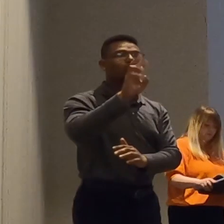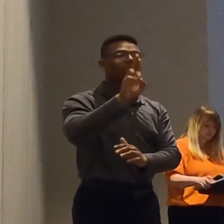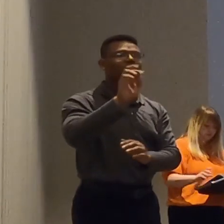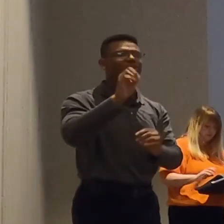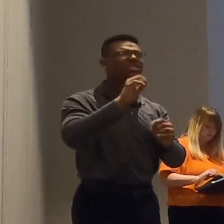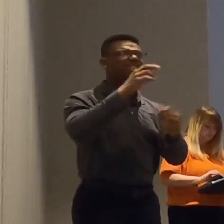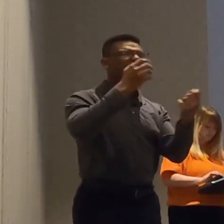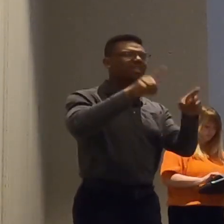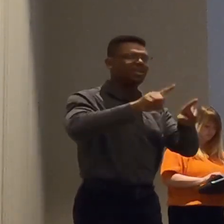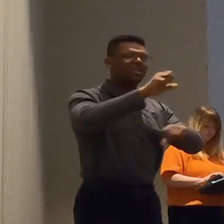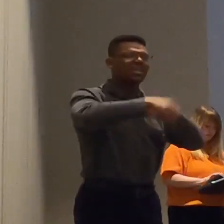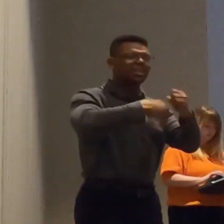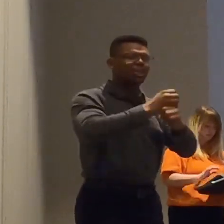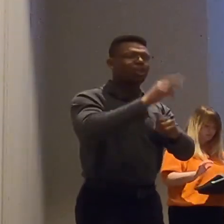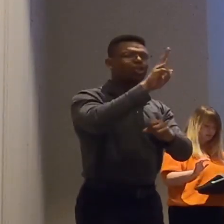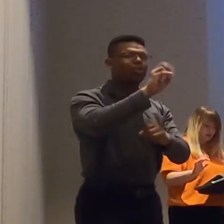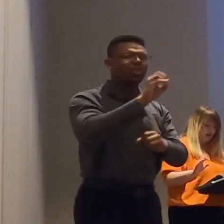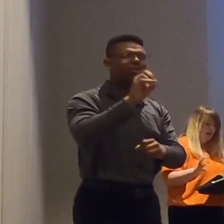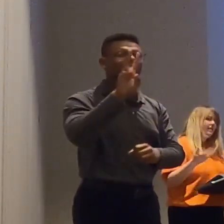2002.